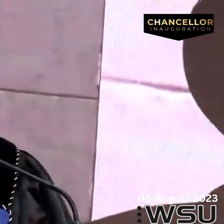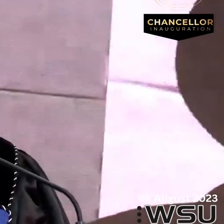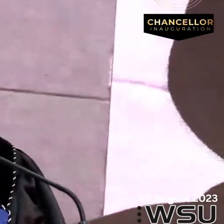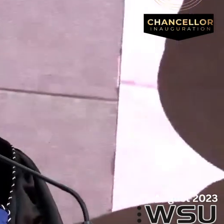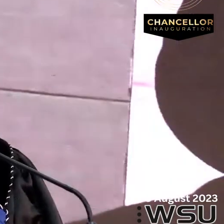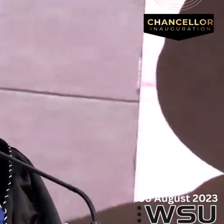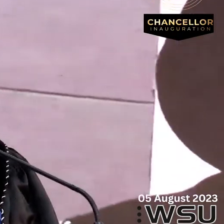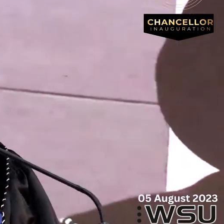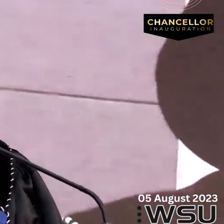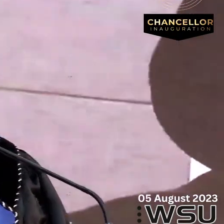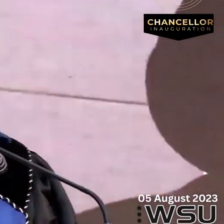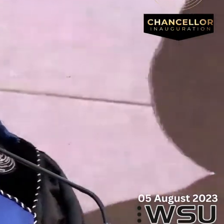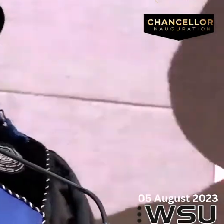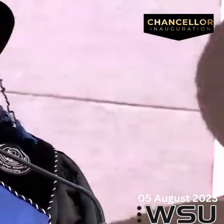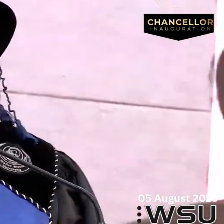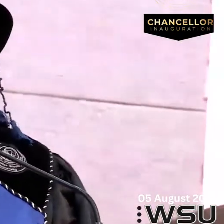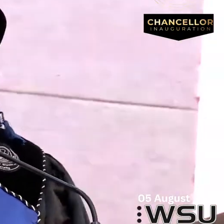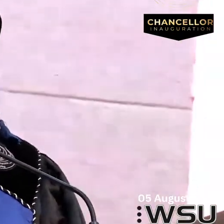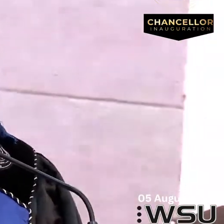akuyibambi.